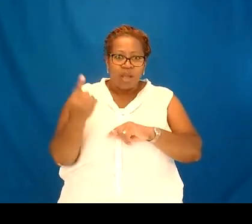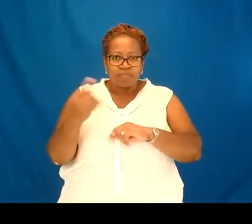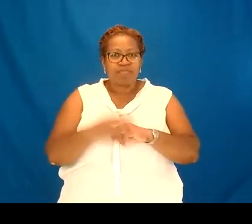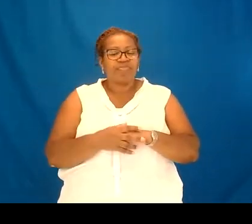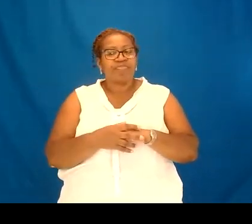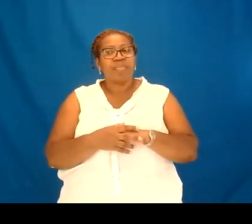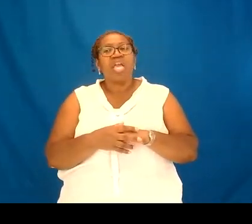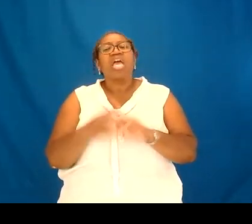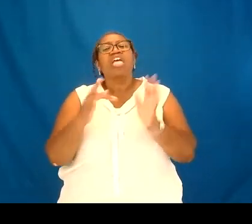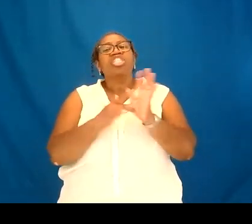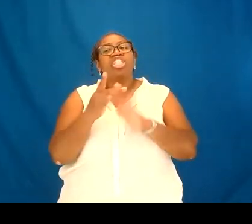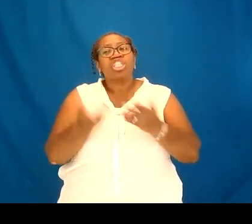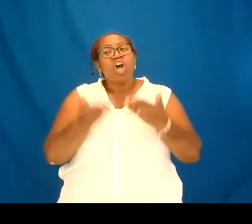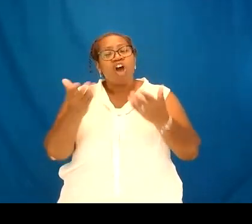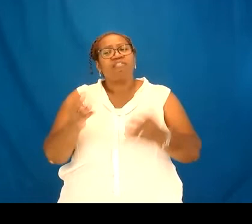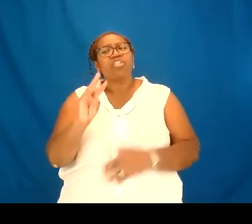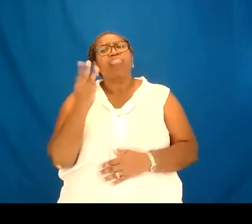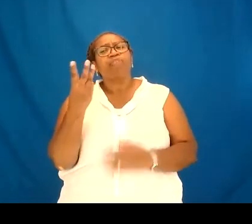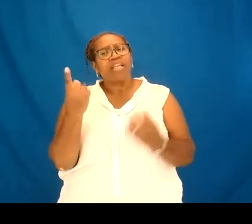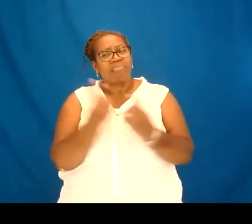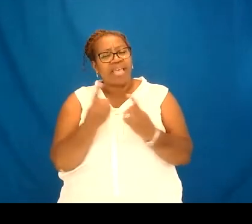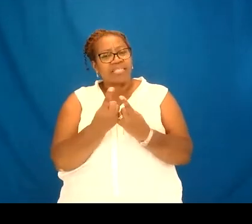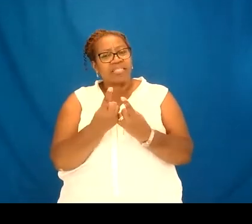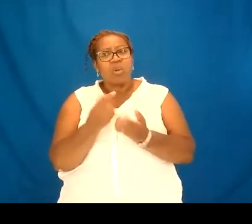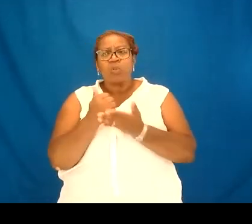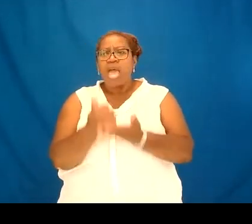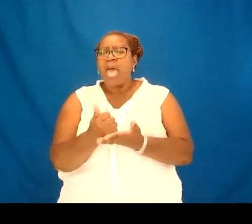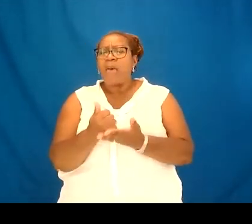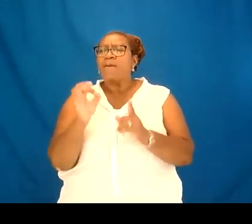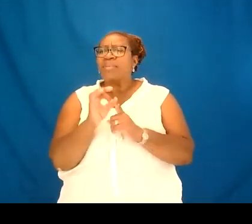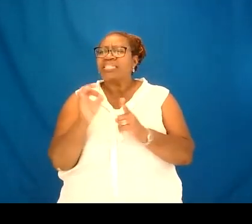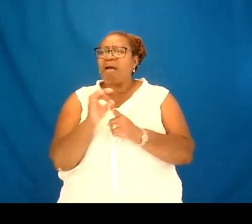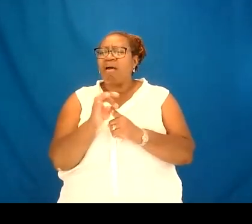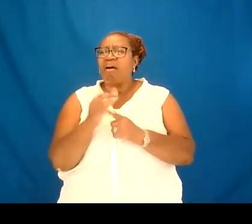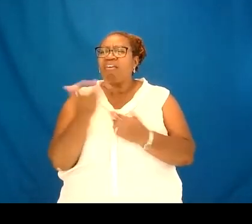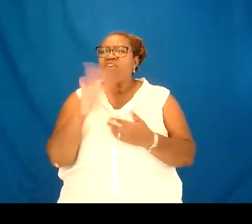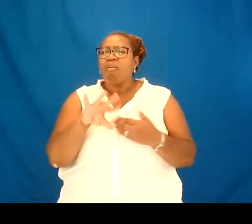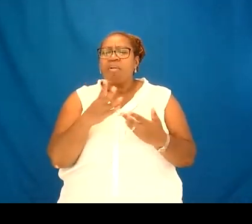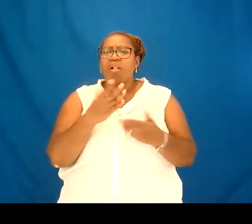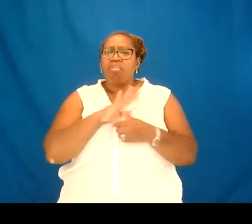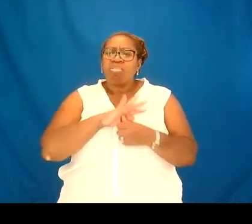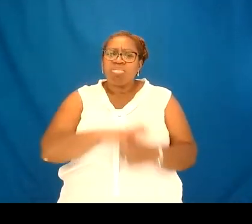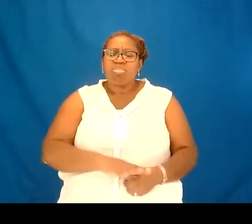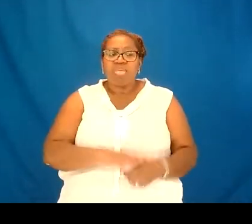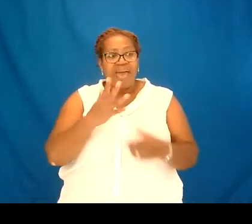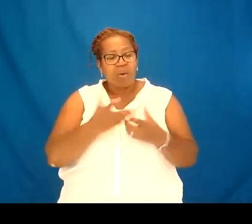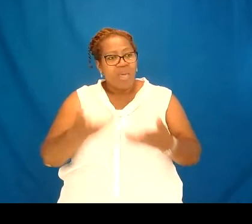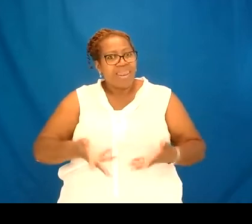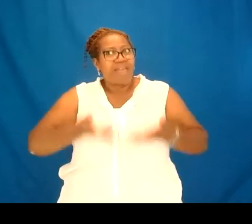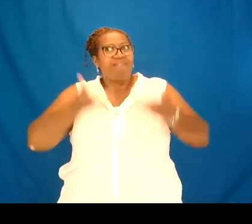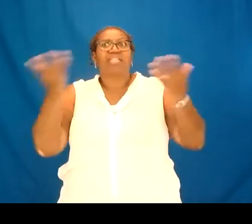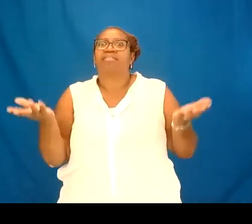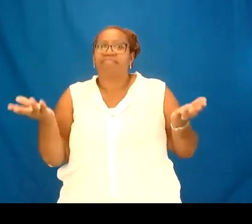offers Peter to lift him up out of this dark time he finds himself. The first thing that